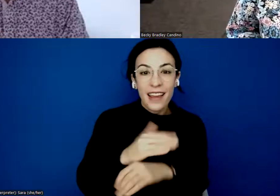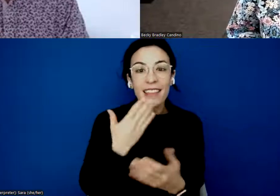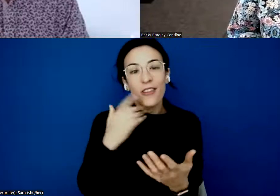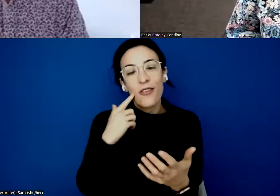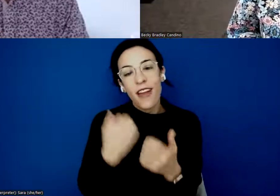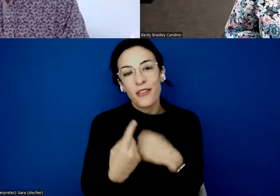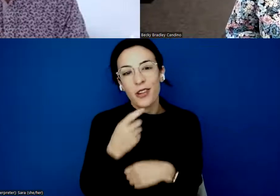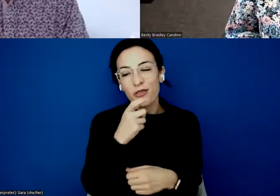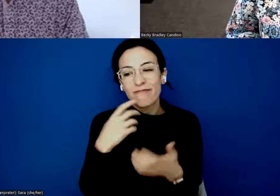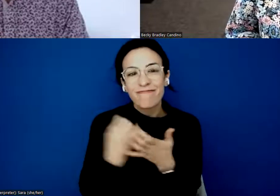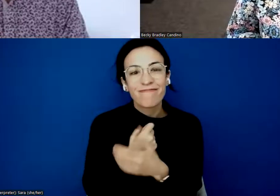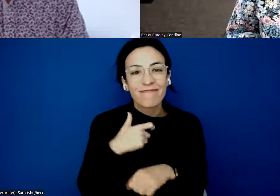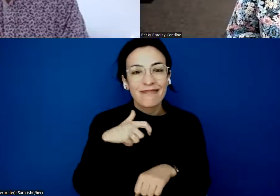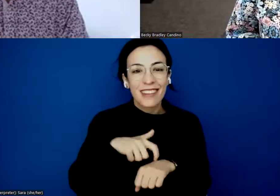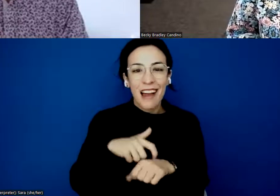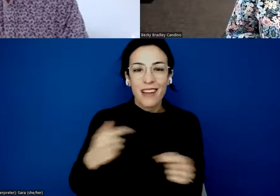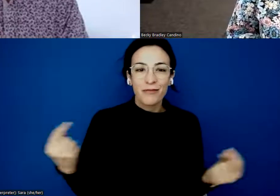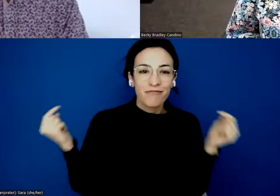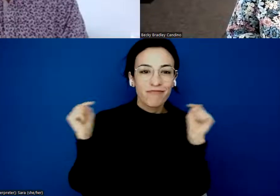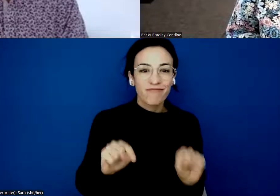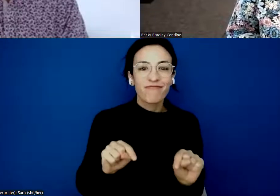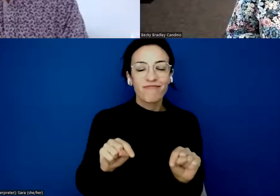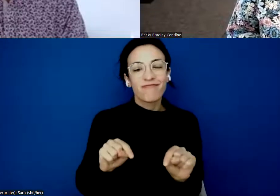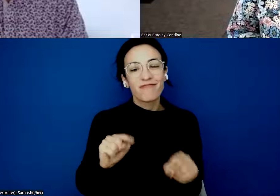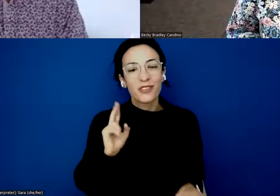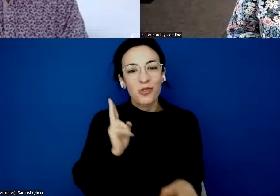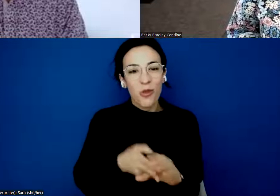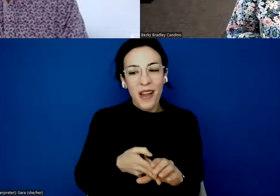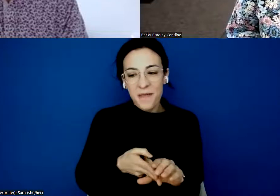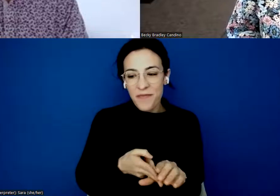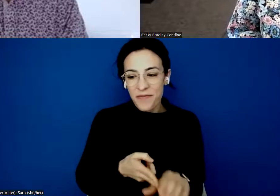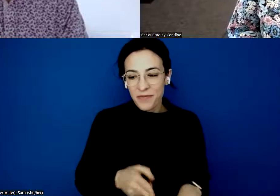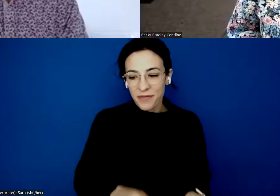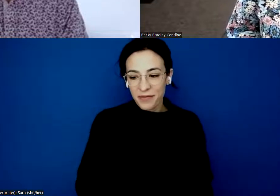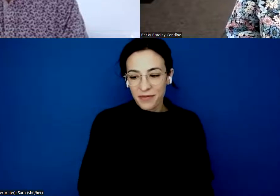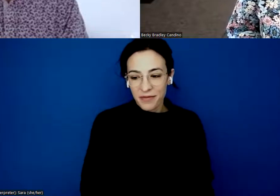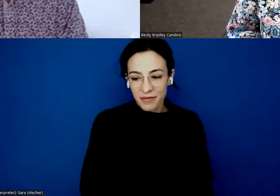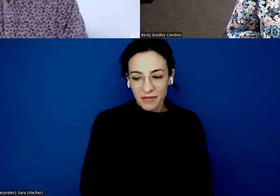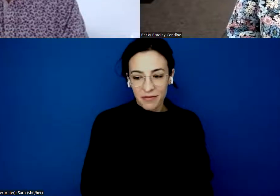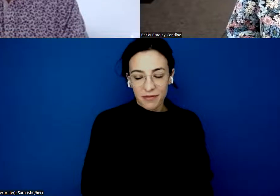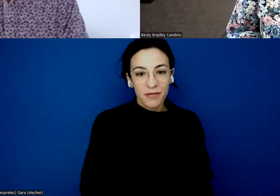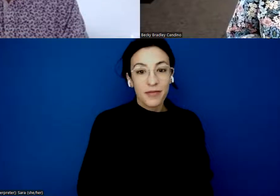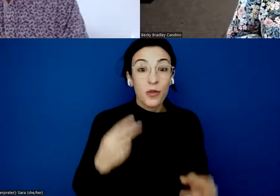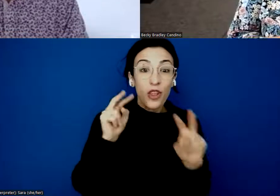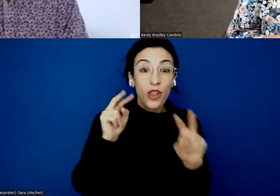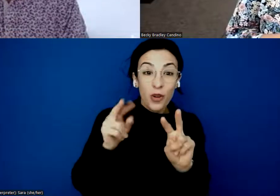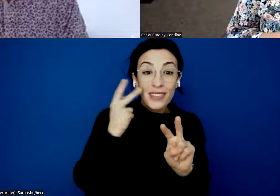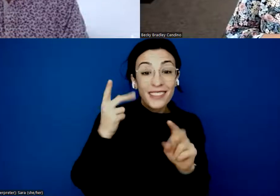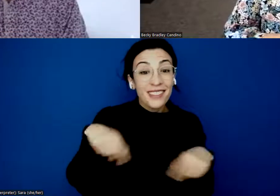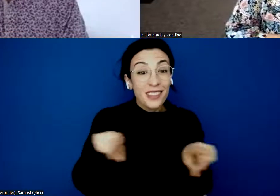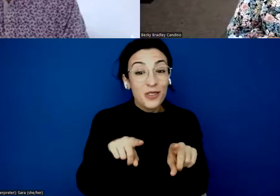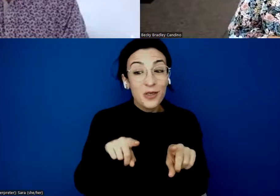who took time out of your evening to join us for this conversation. We look forward to seeing you at the July